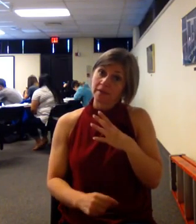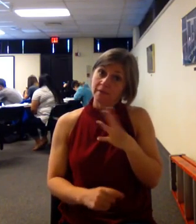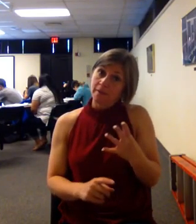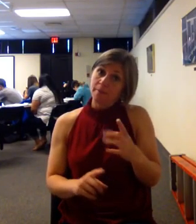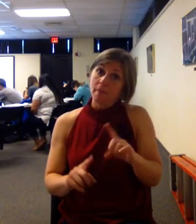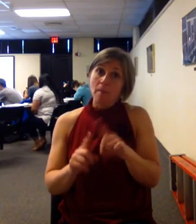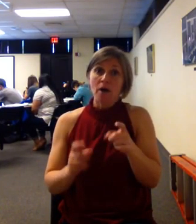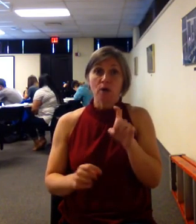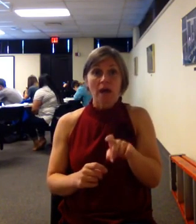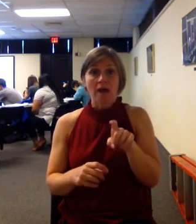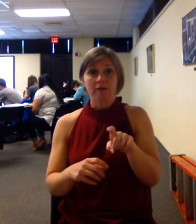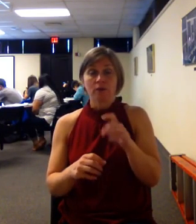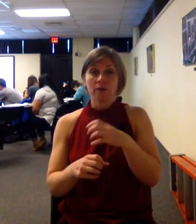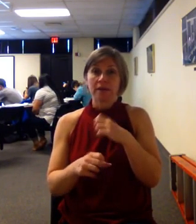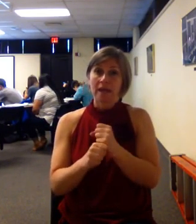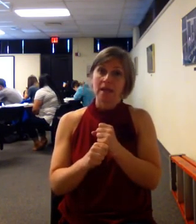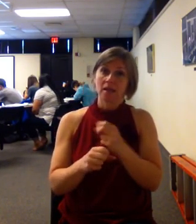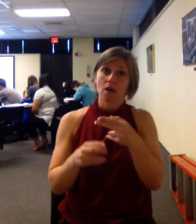have to take a weighted average of those returns.